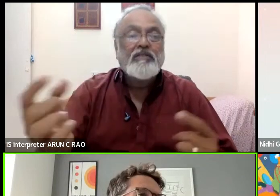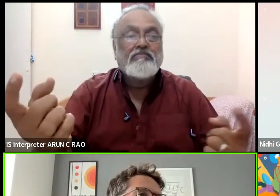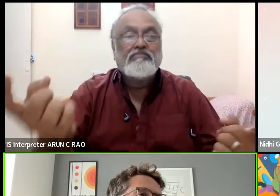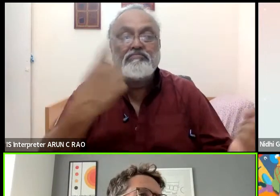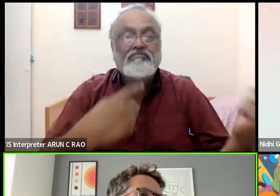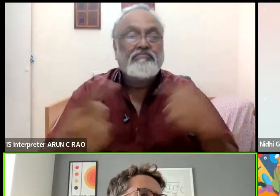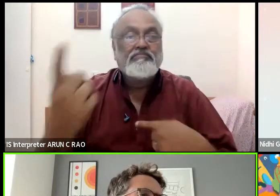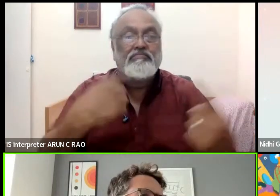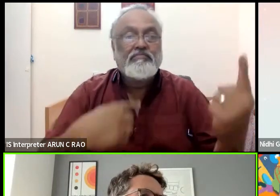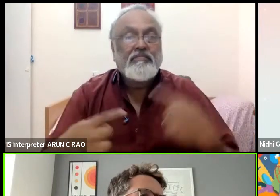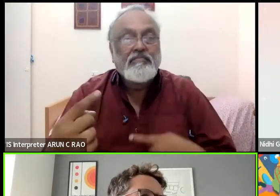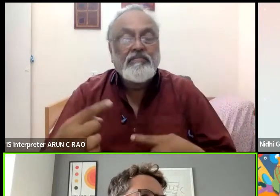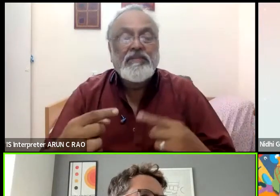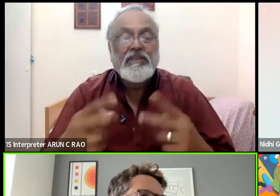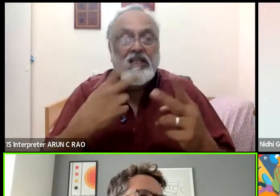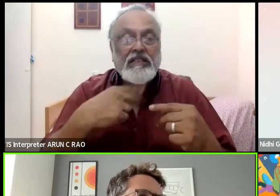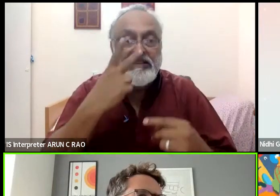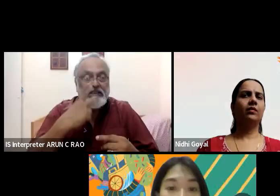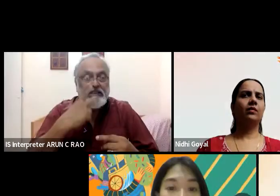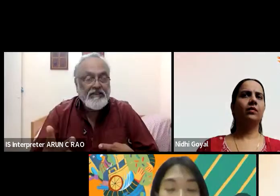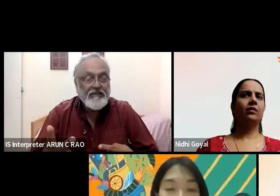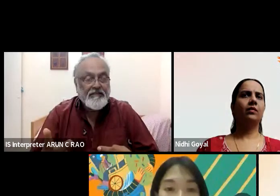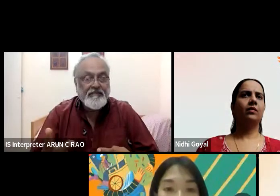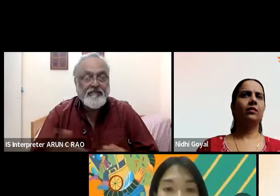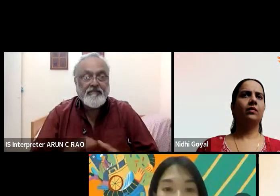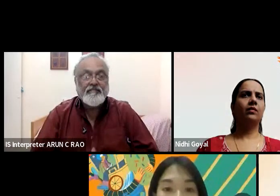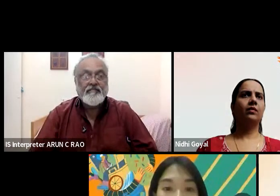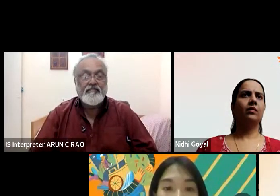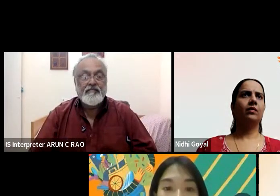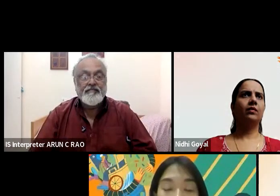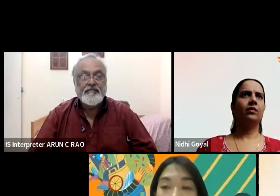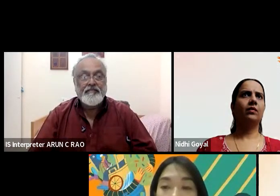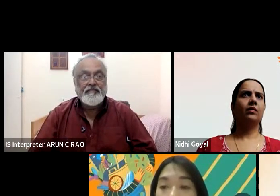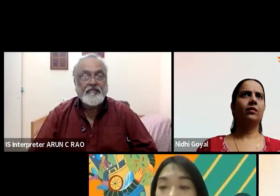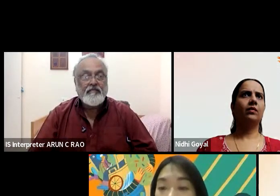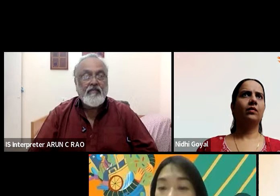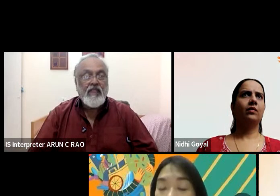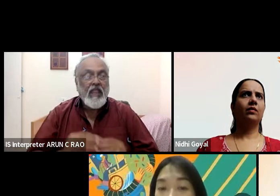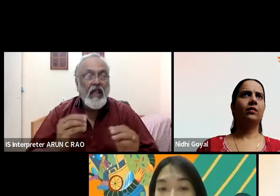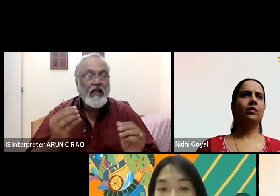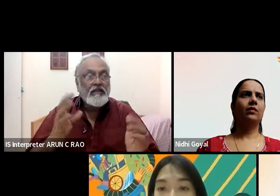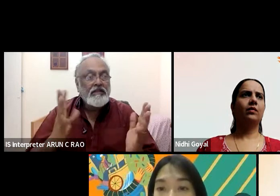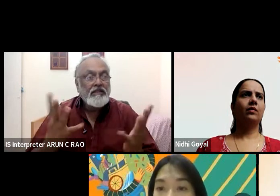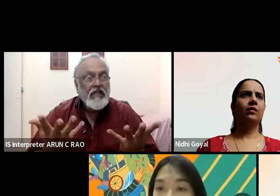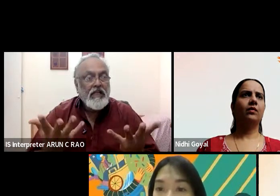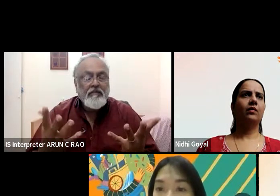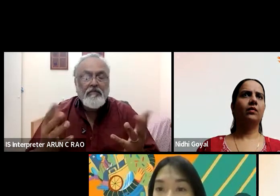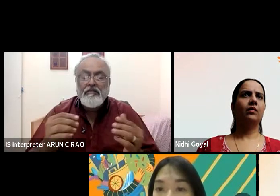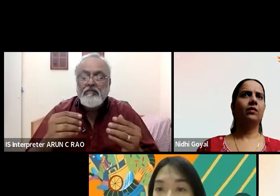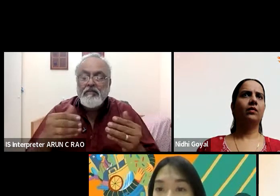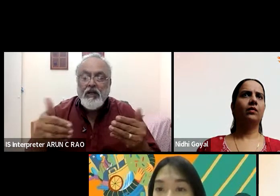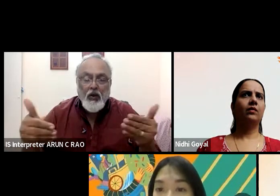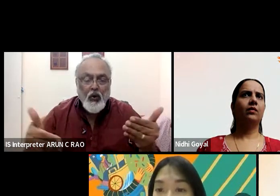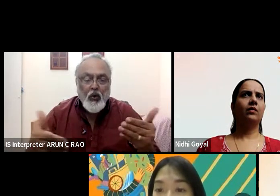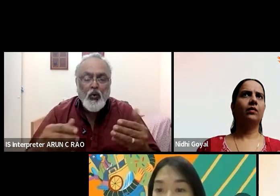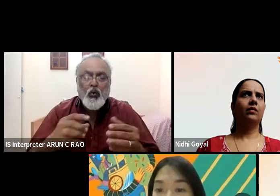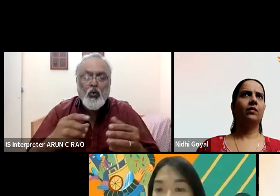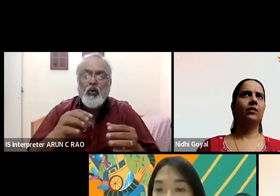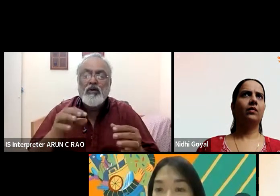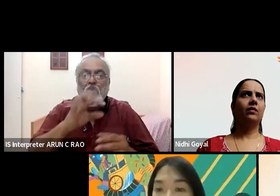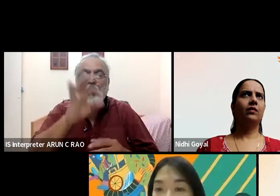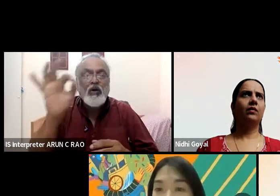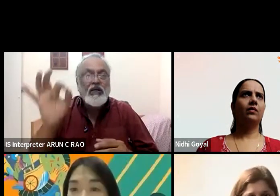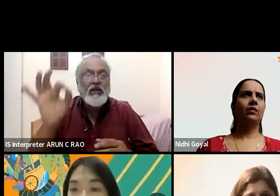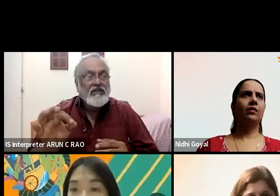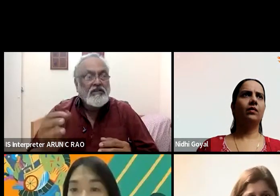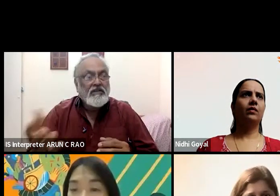audience. Now, there's been actually some complementary questions which I've tried to kind of group a little bit. There was one question that came